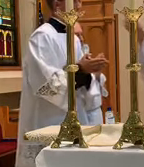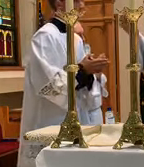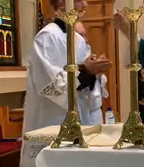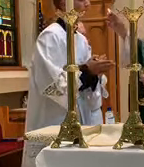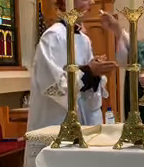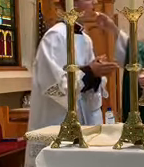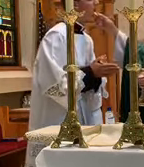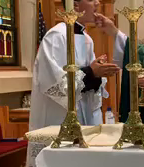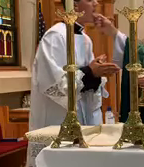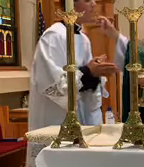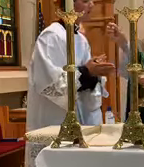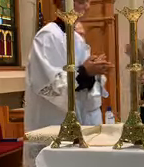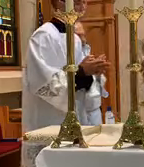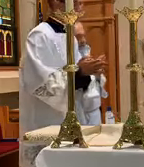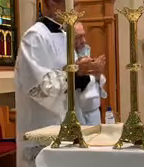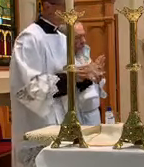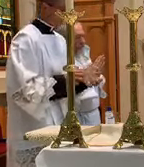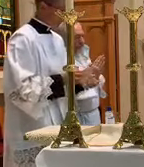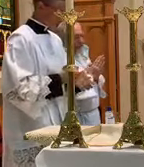The body of Christ.